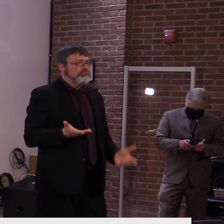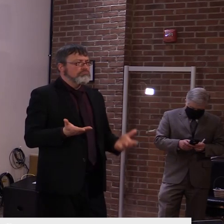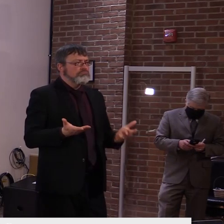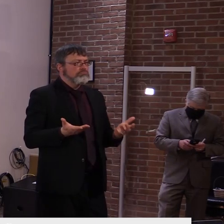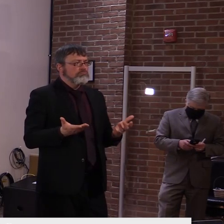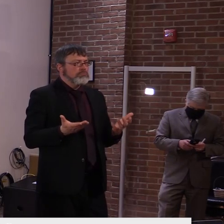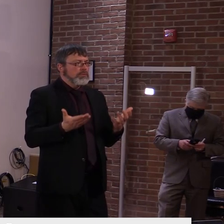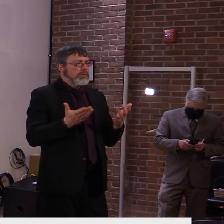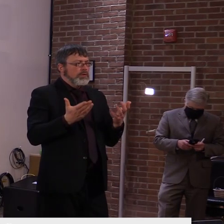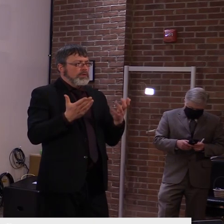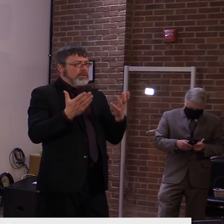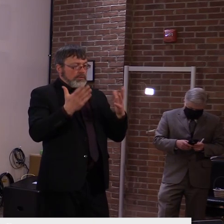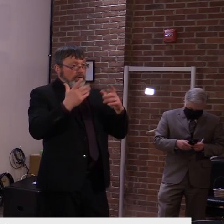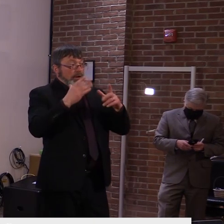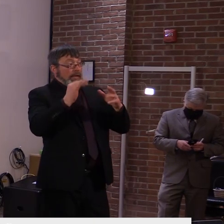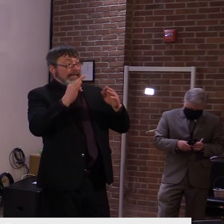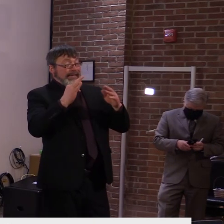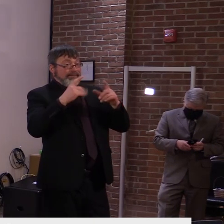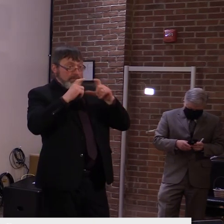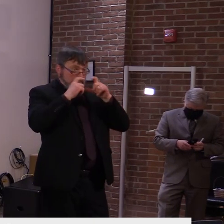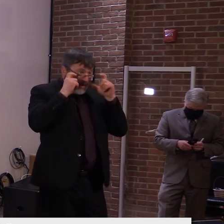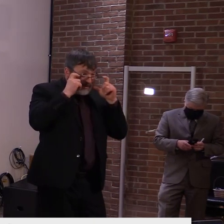COVID.